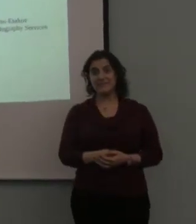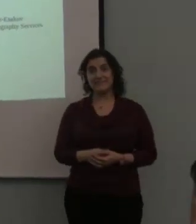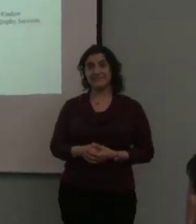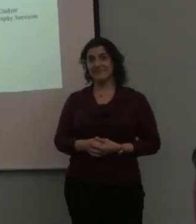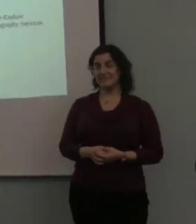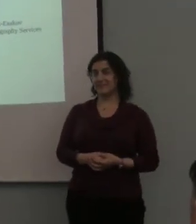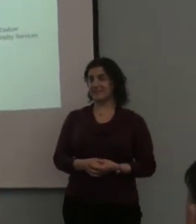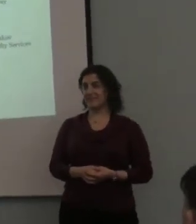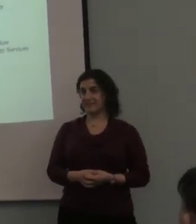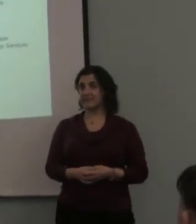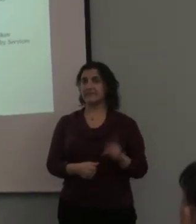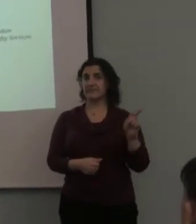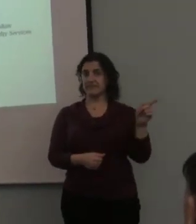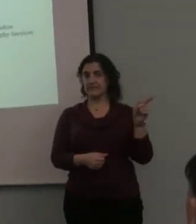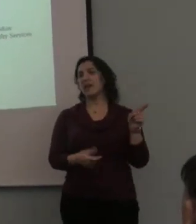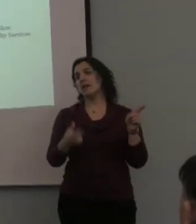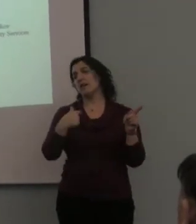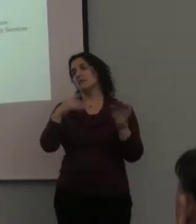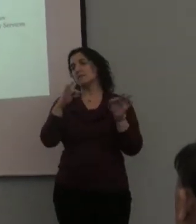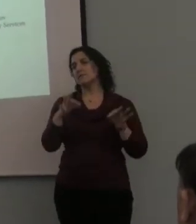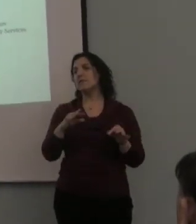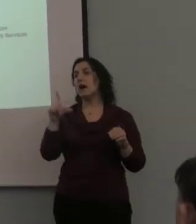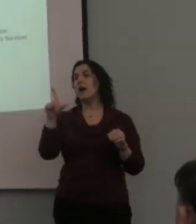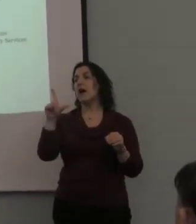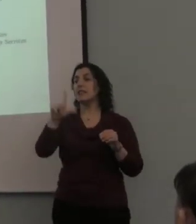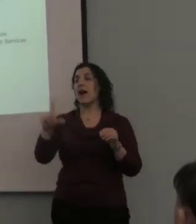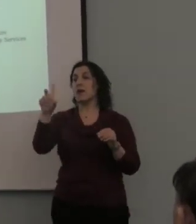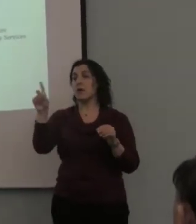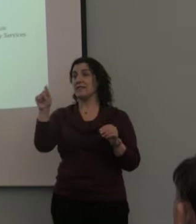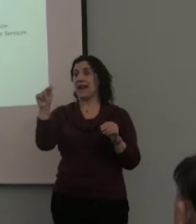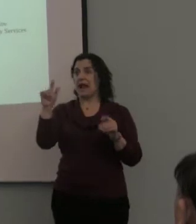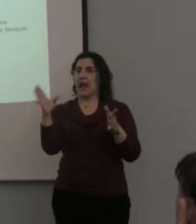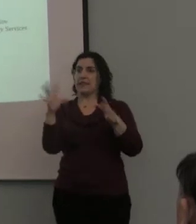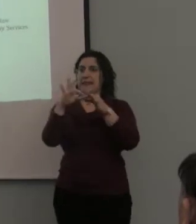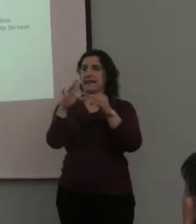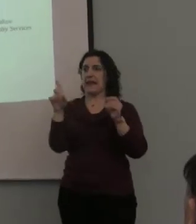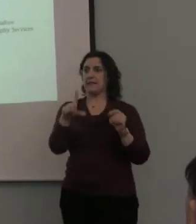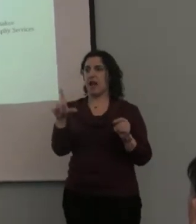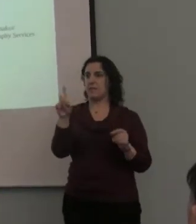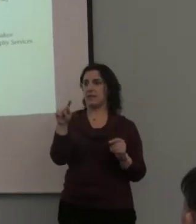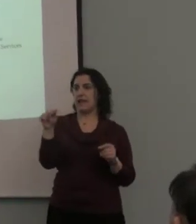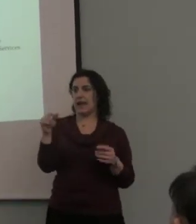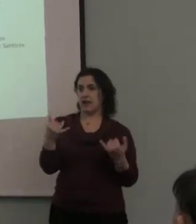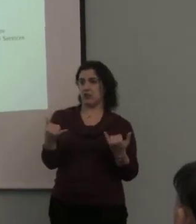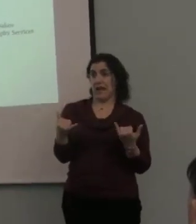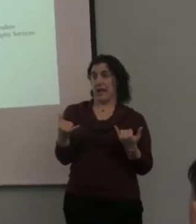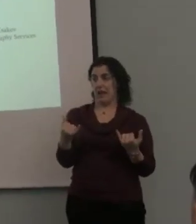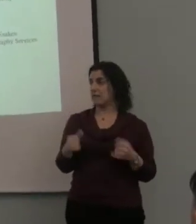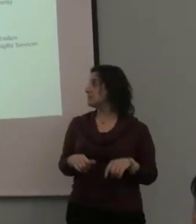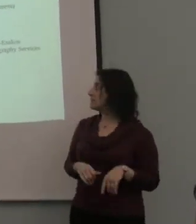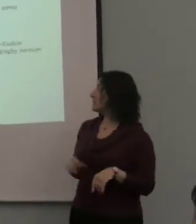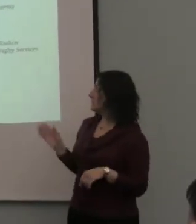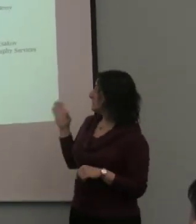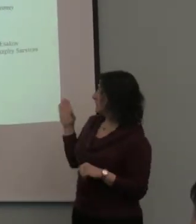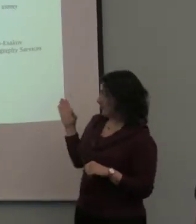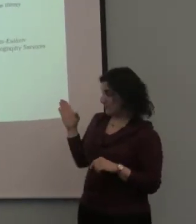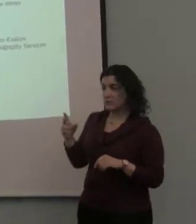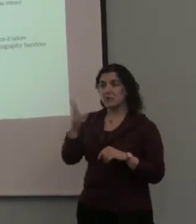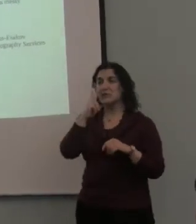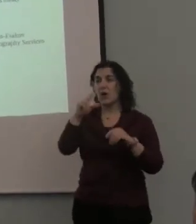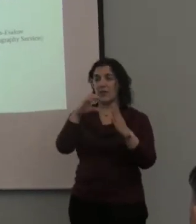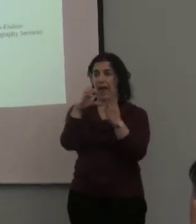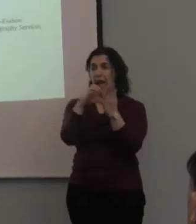Thank you. As Noreen said, I'll be talking about linking library data today. My original subtitle, and the one you saw in the